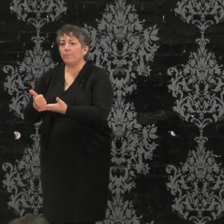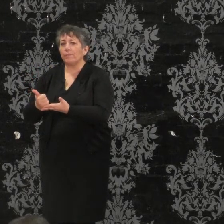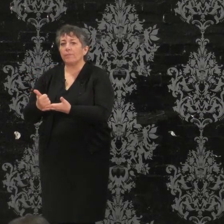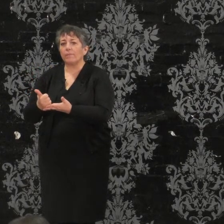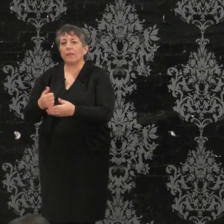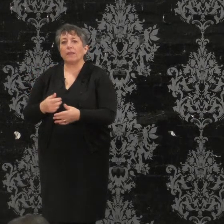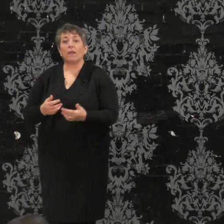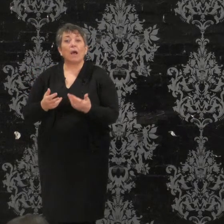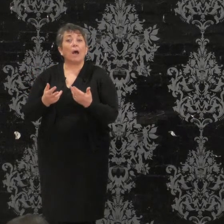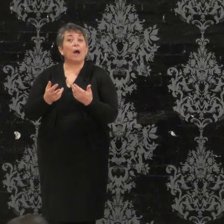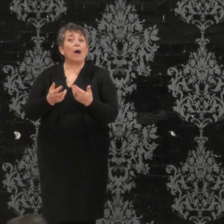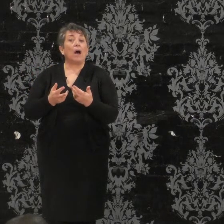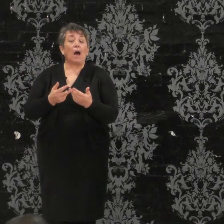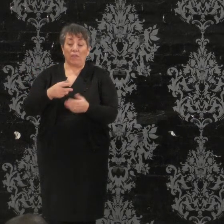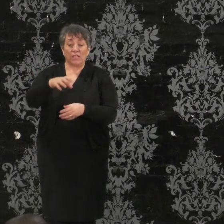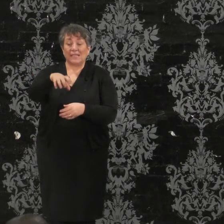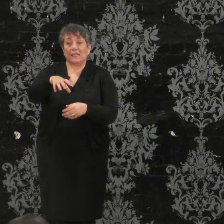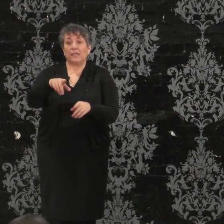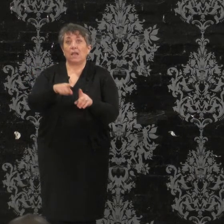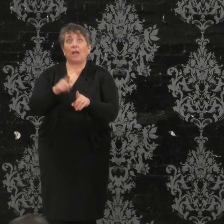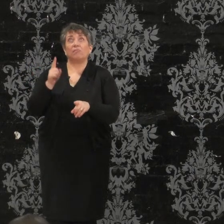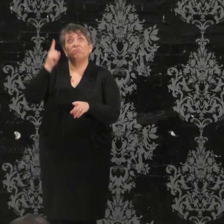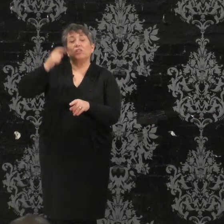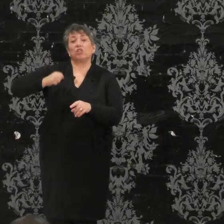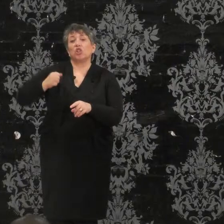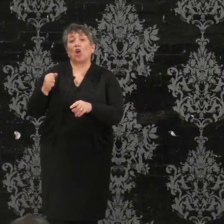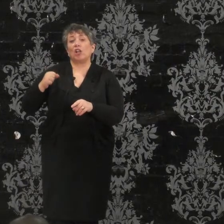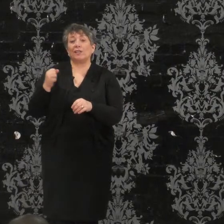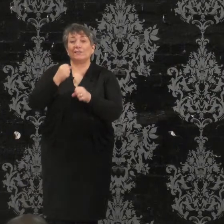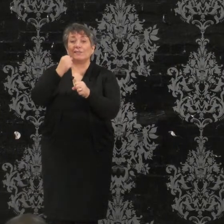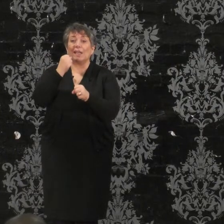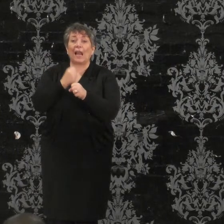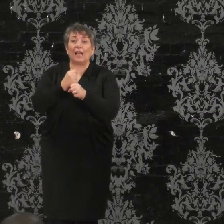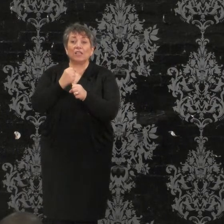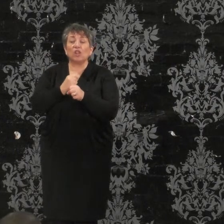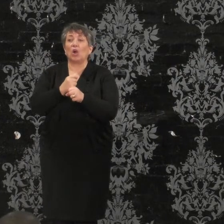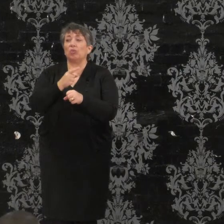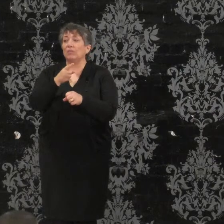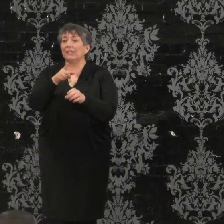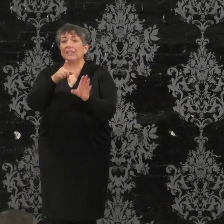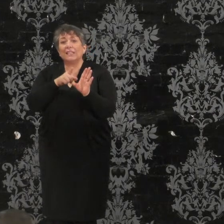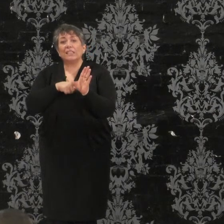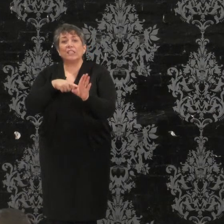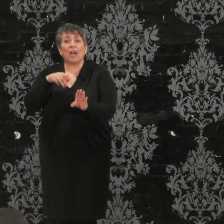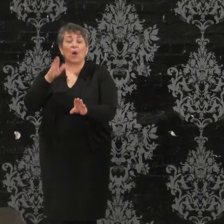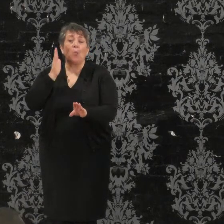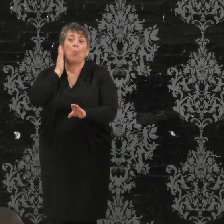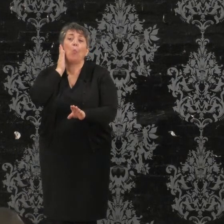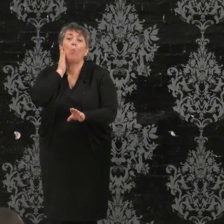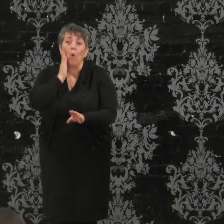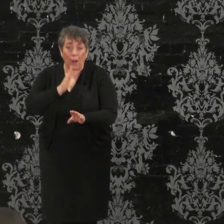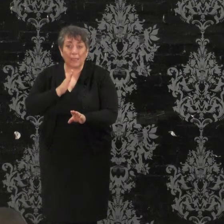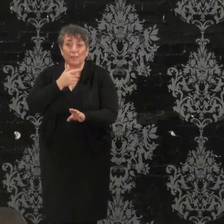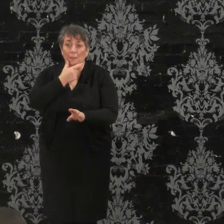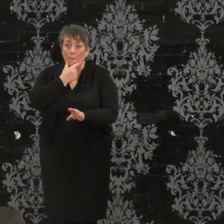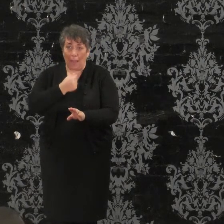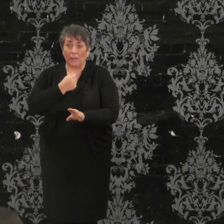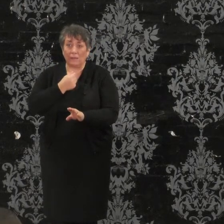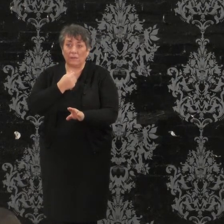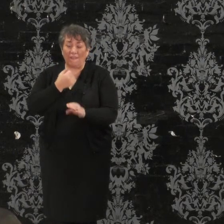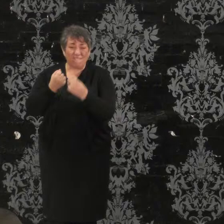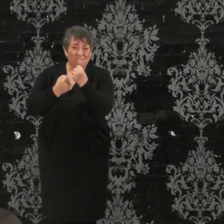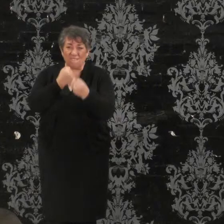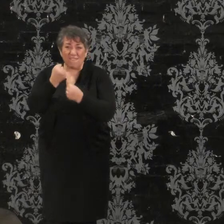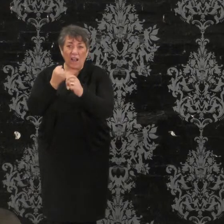it's white young men who are more likely to be perpetrators as well as the victims of violence. That's because it's